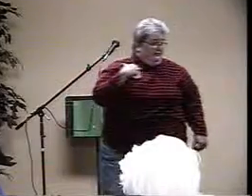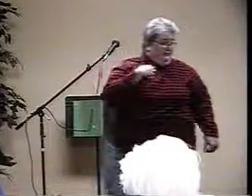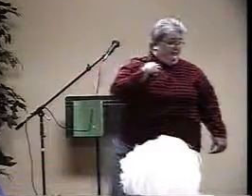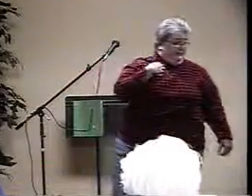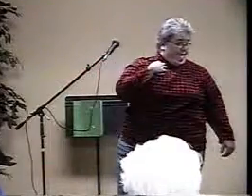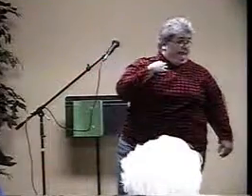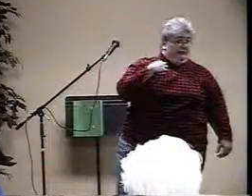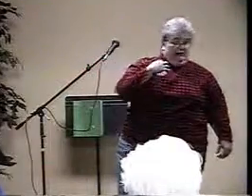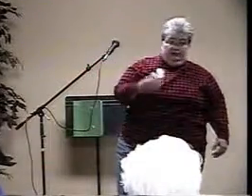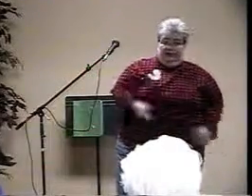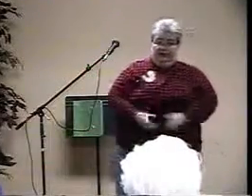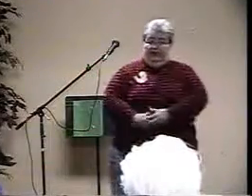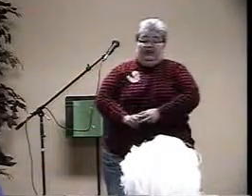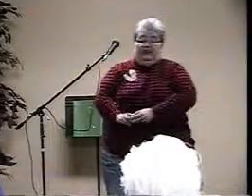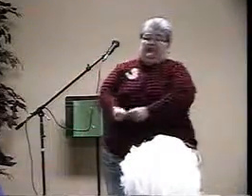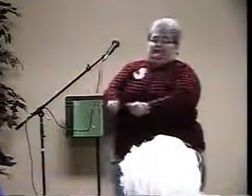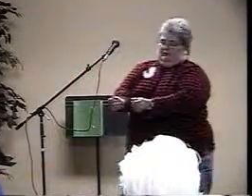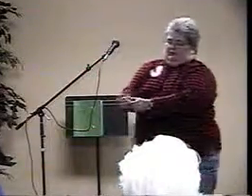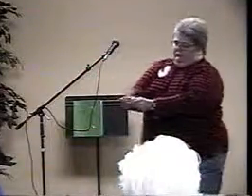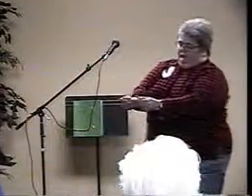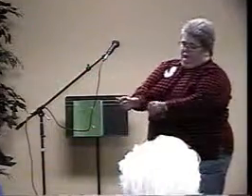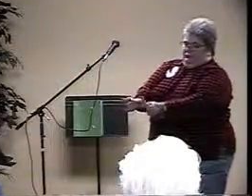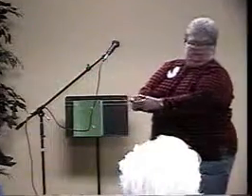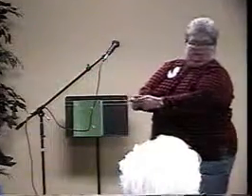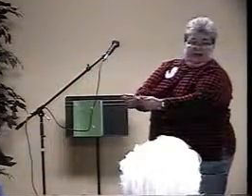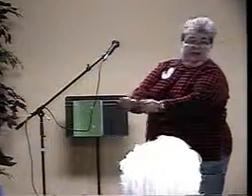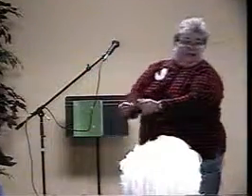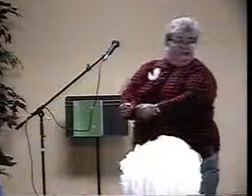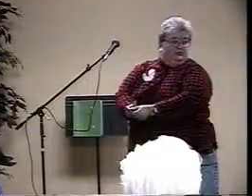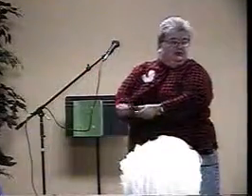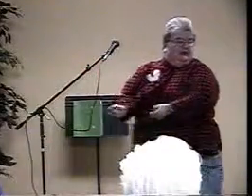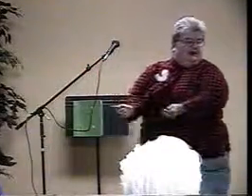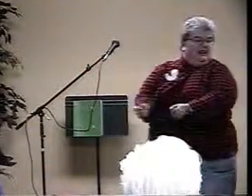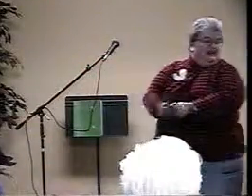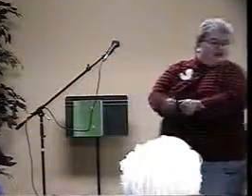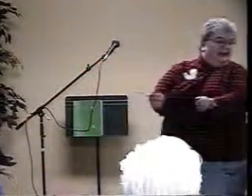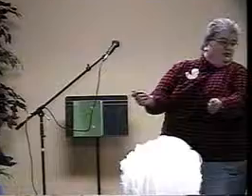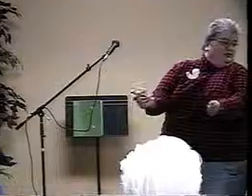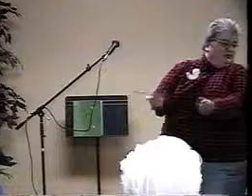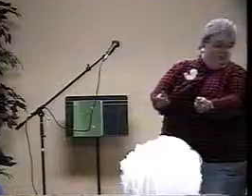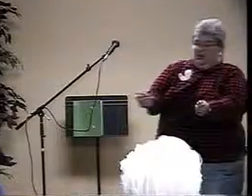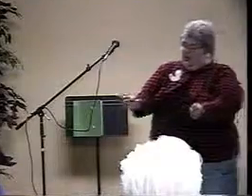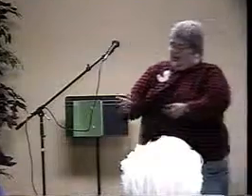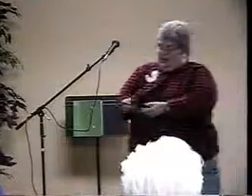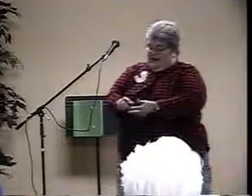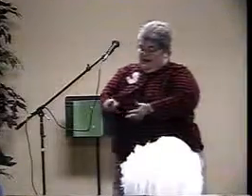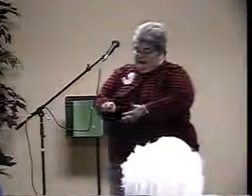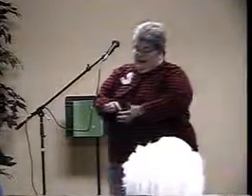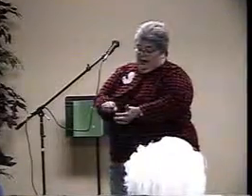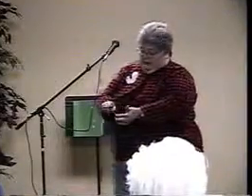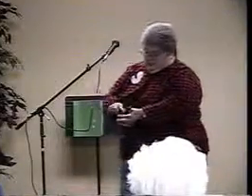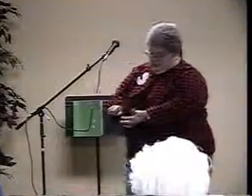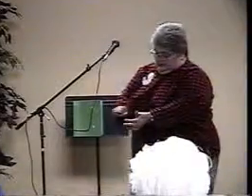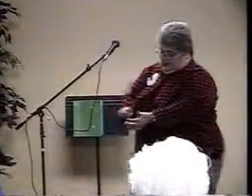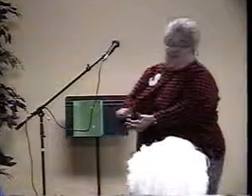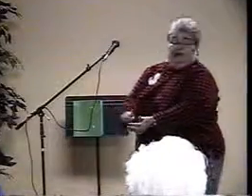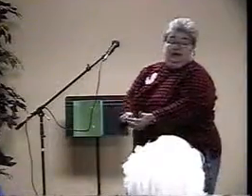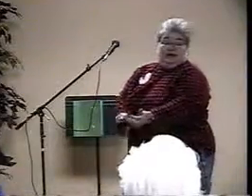I can make some money here. And he got to looking through his ledger book where he kept records where everybody